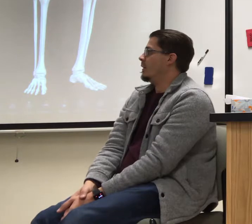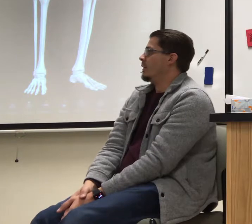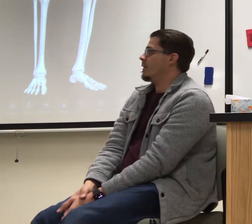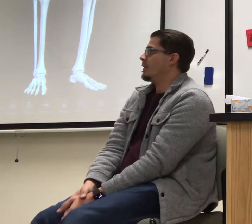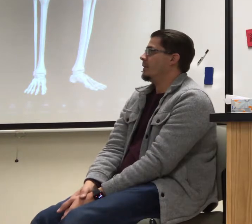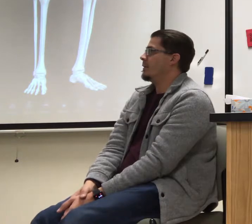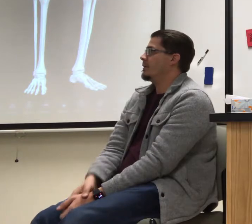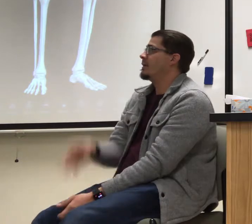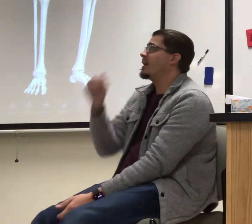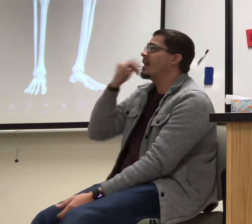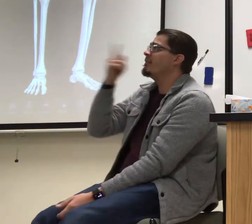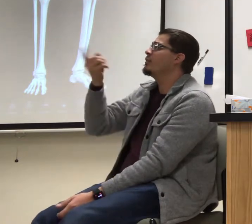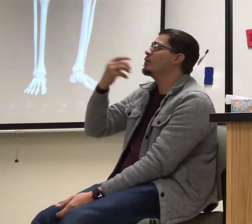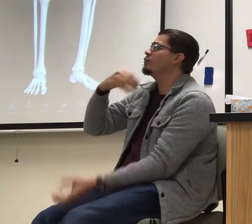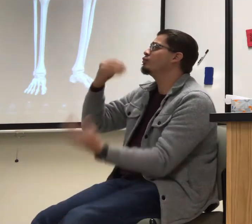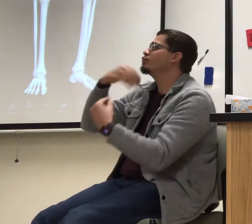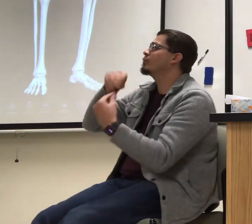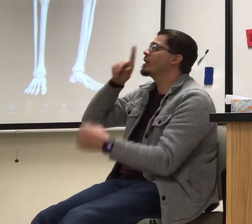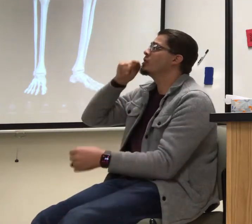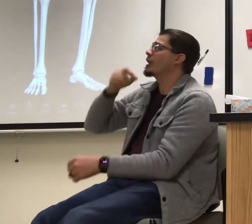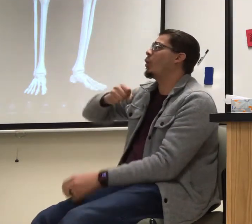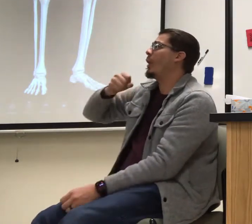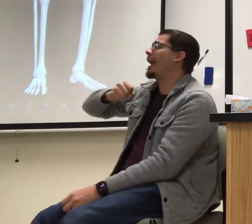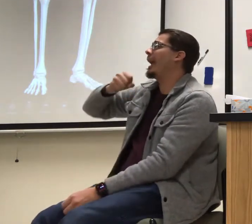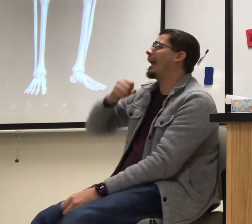If you eat chicken wings,